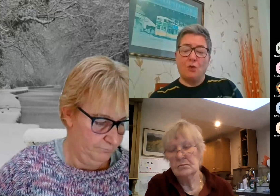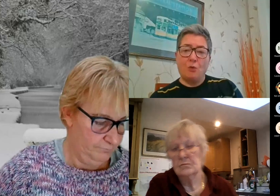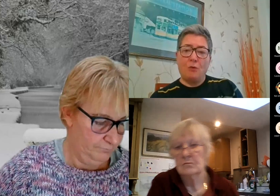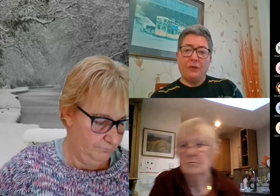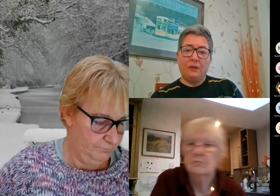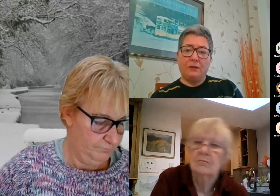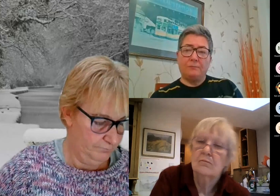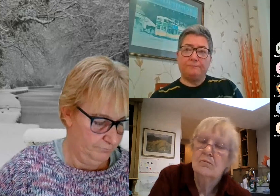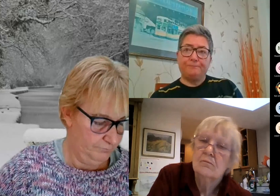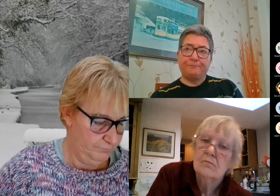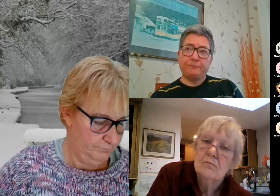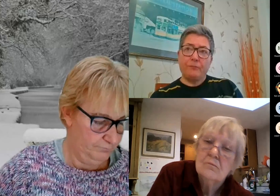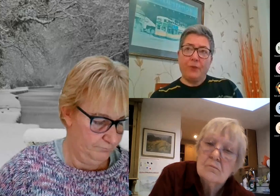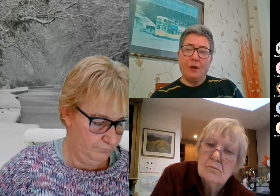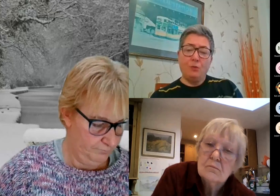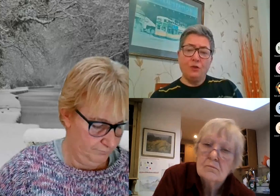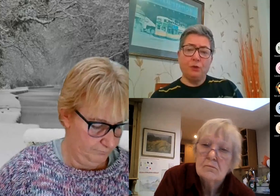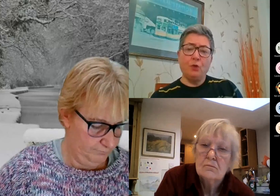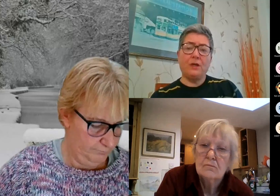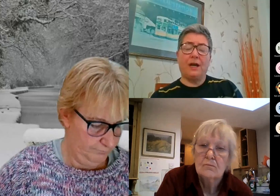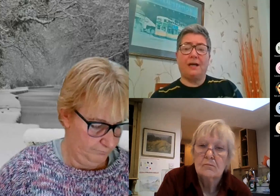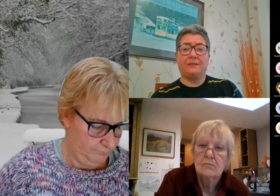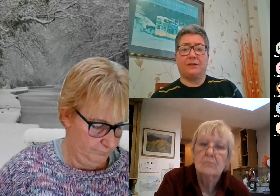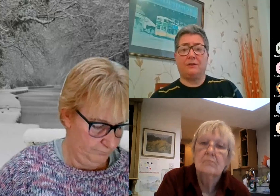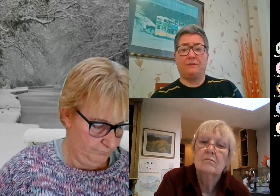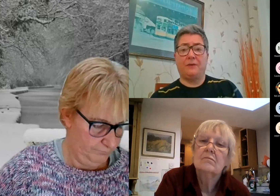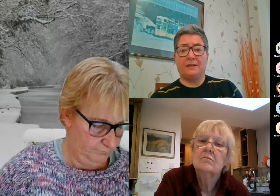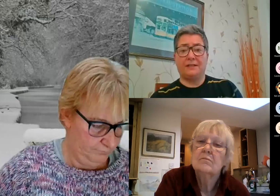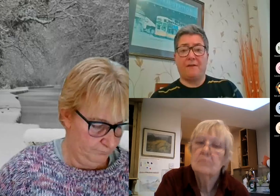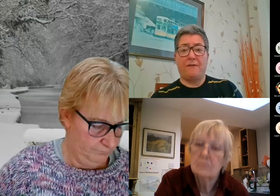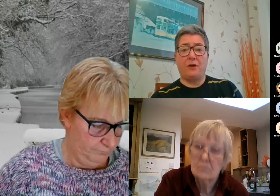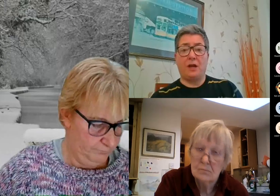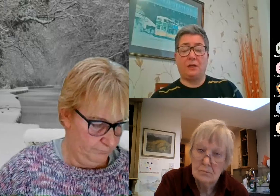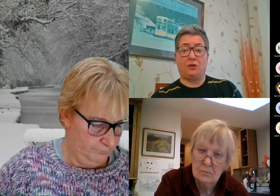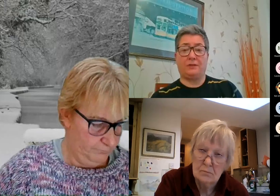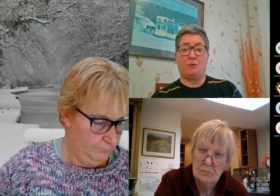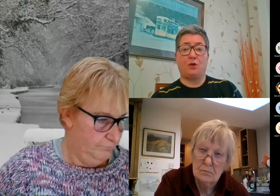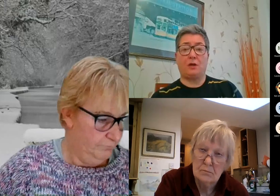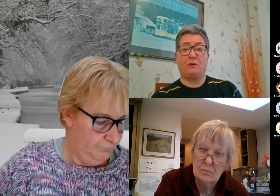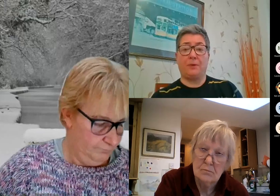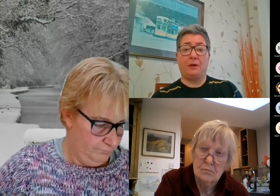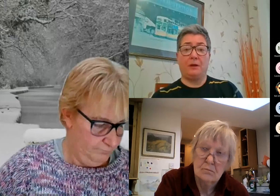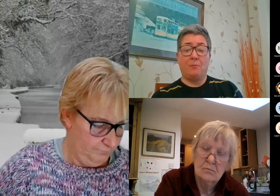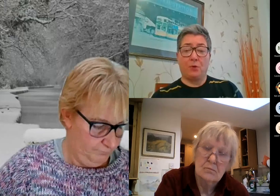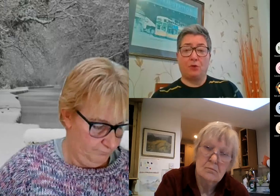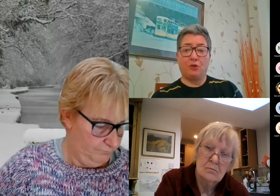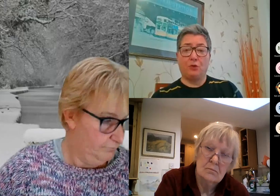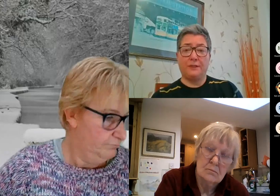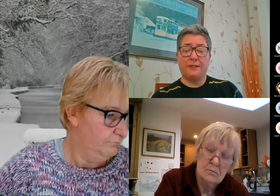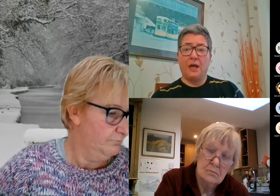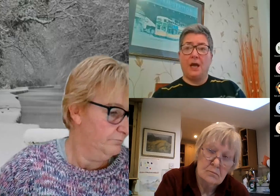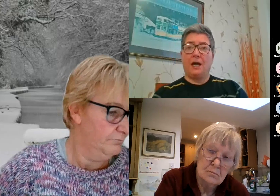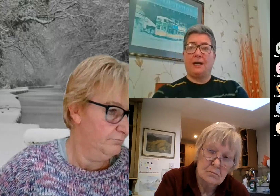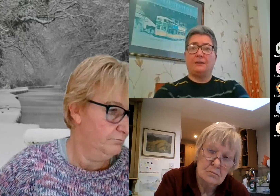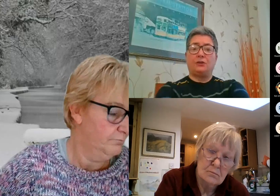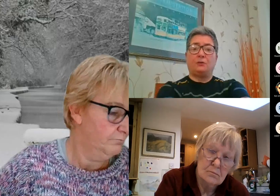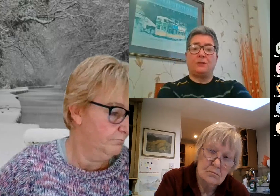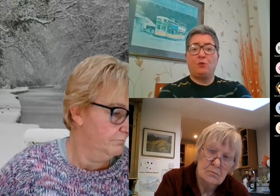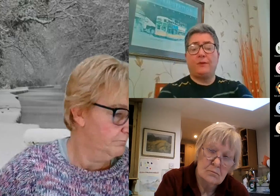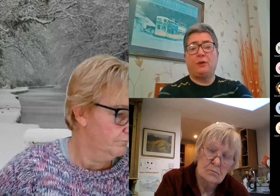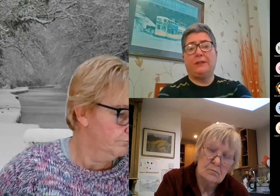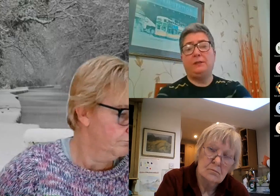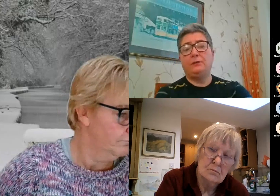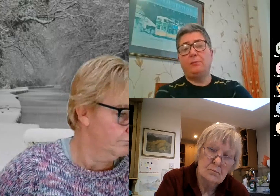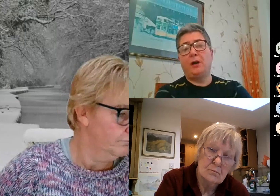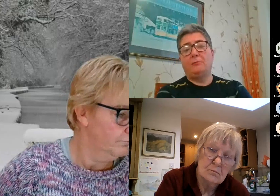responsibilities. So what we did was look at the various different issues that were being brought to us.